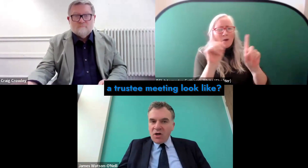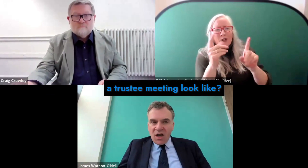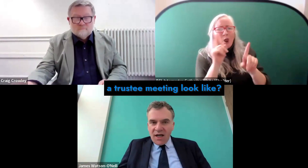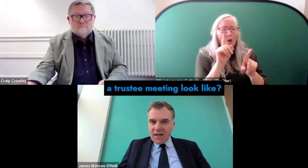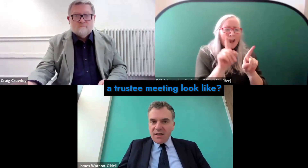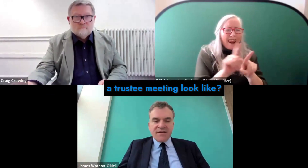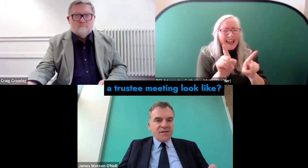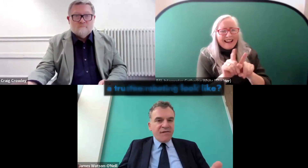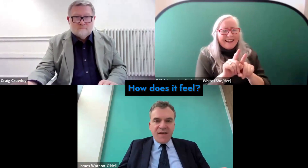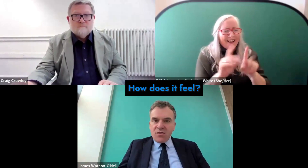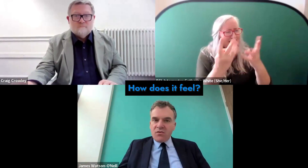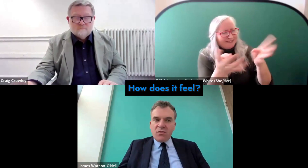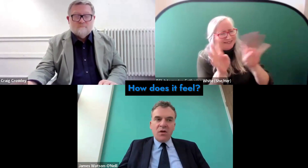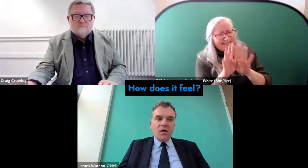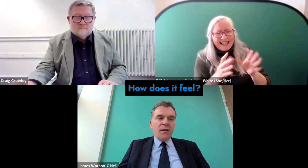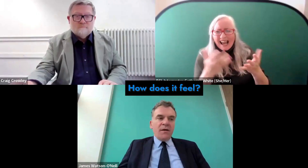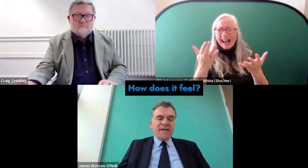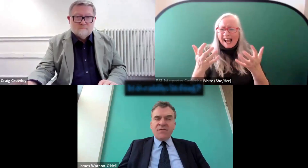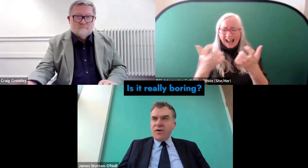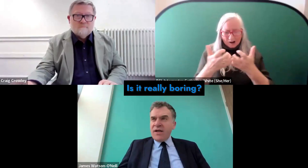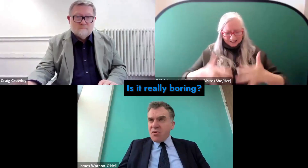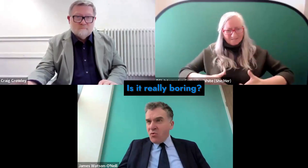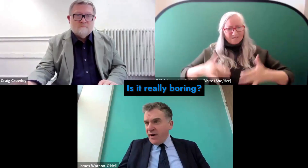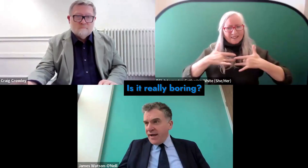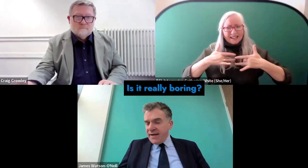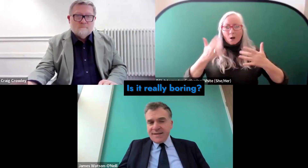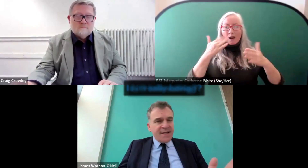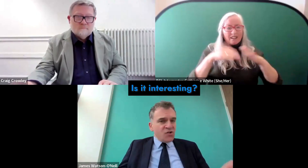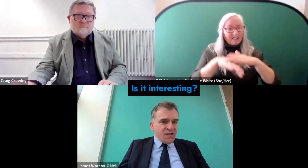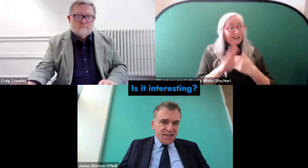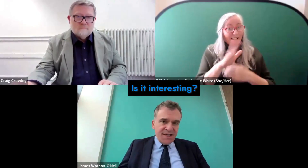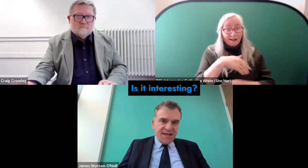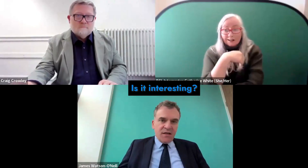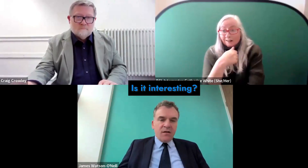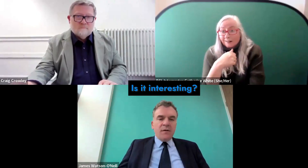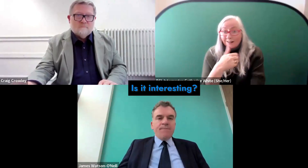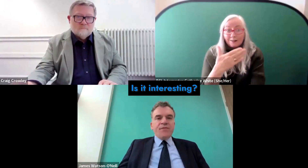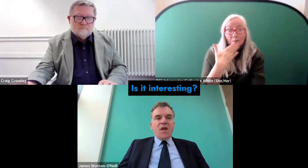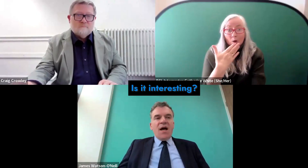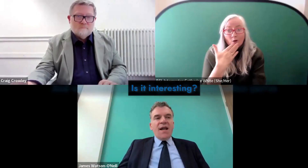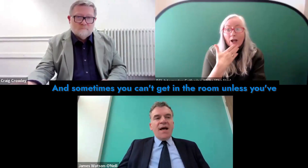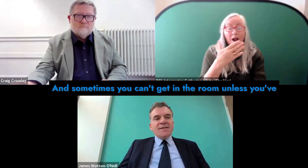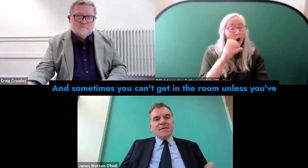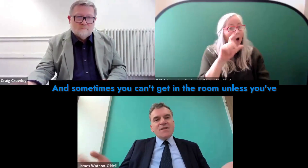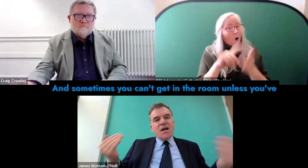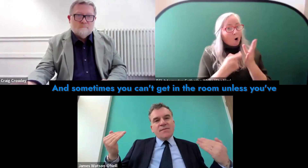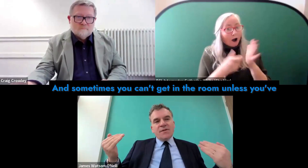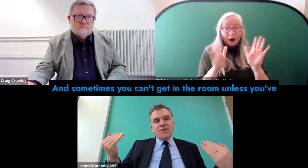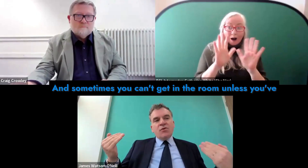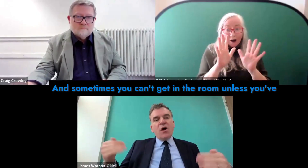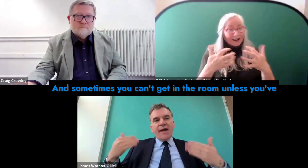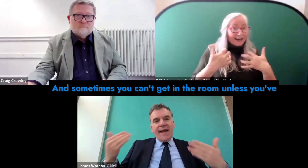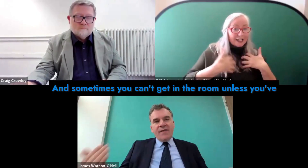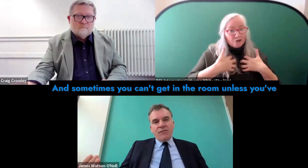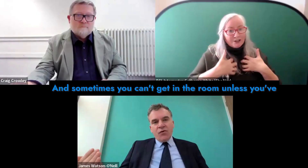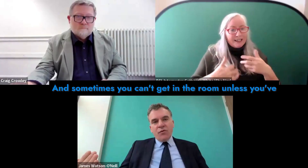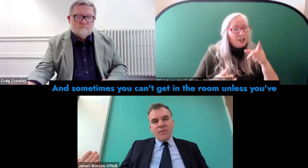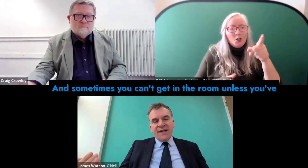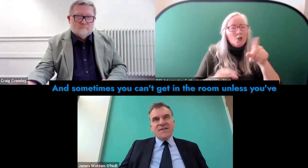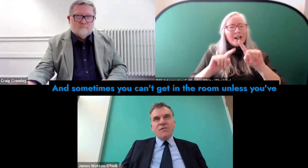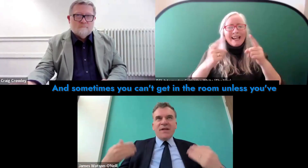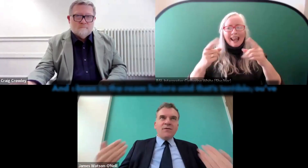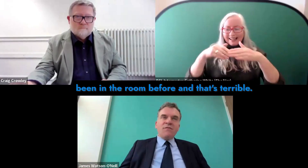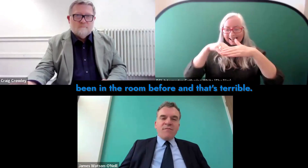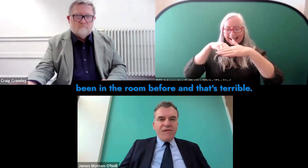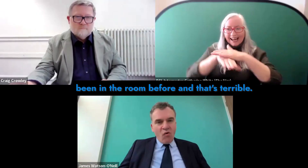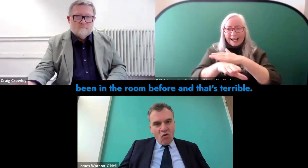trustee meeting look like? How does it feel? Is it really boring? Is it interesting? And sometimes you can't get in the